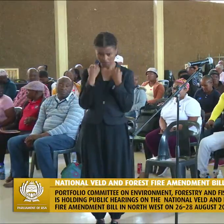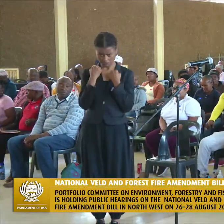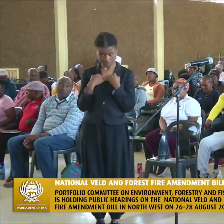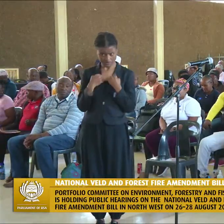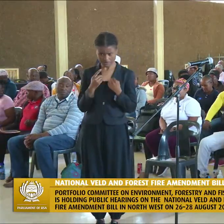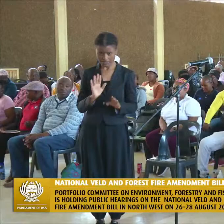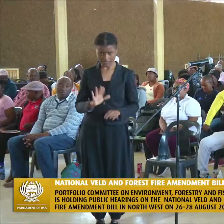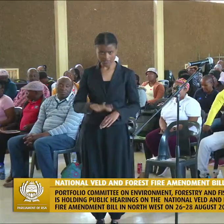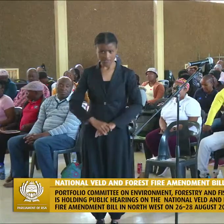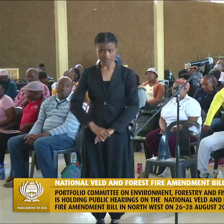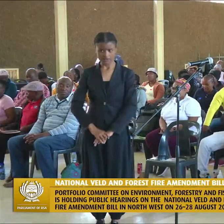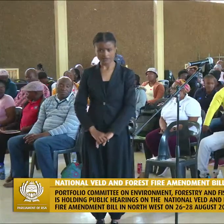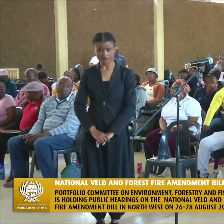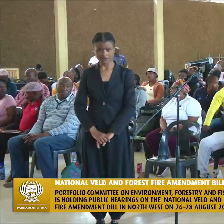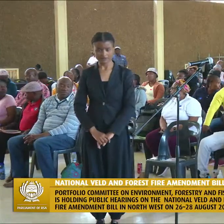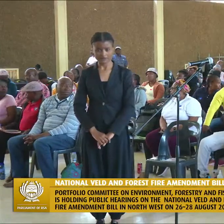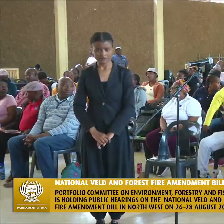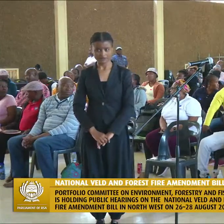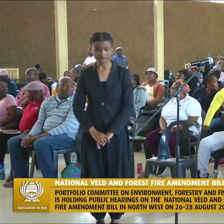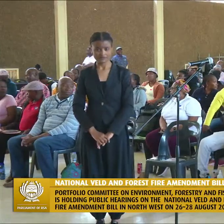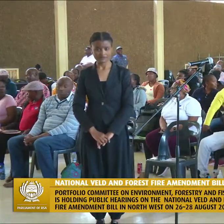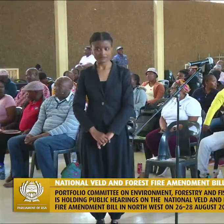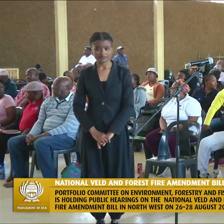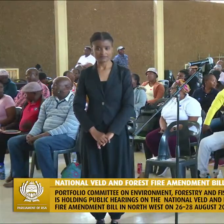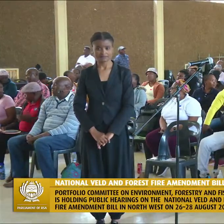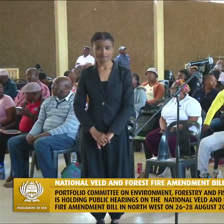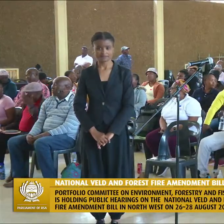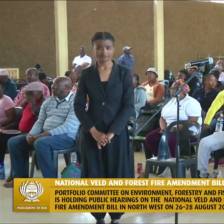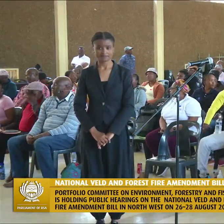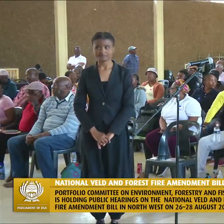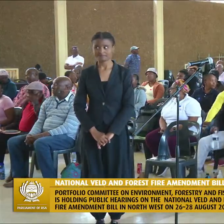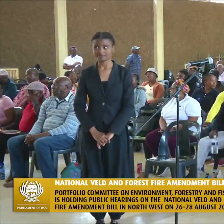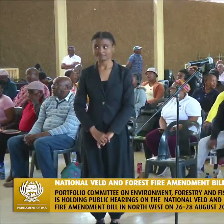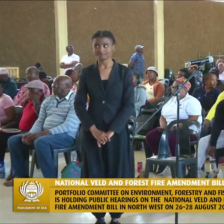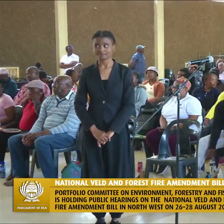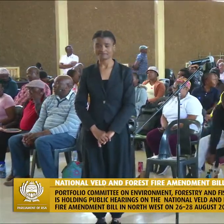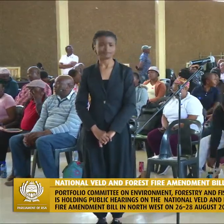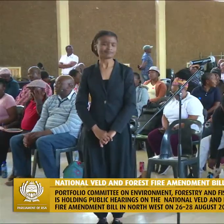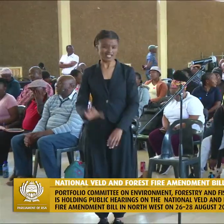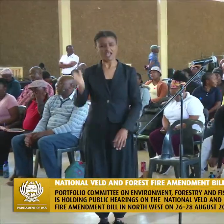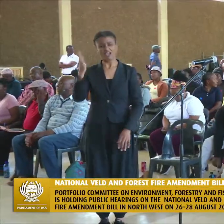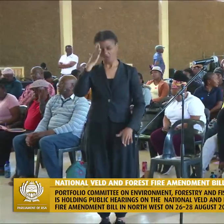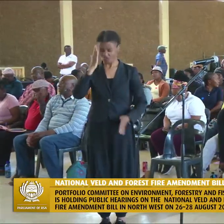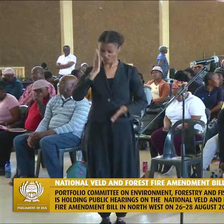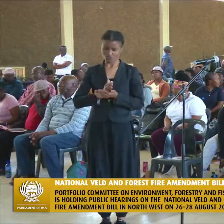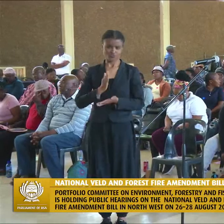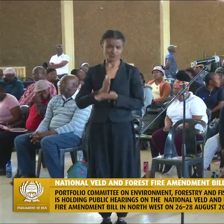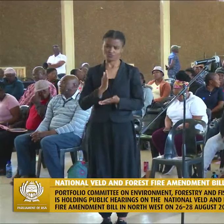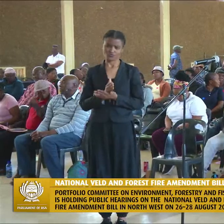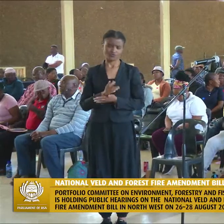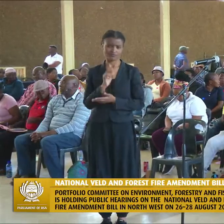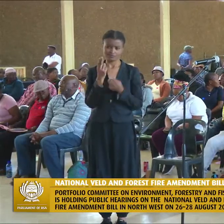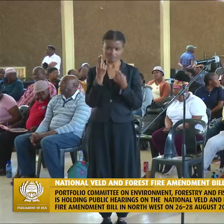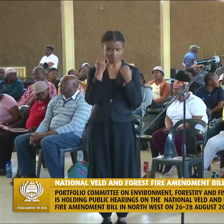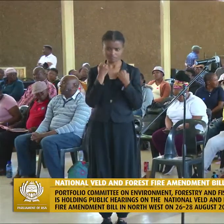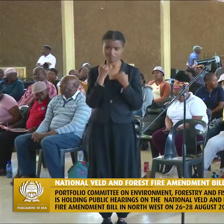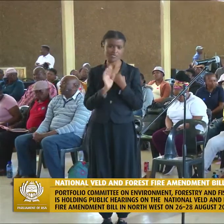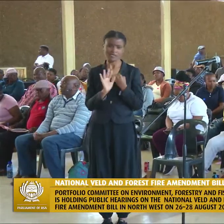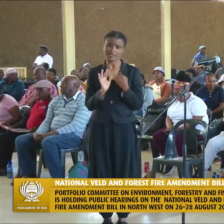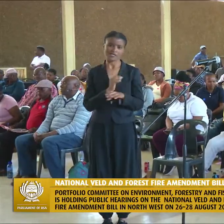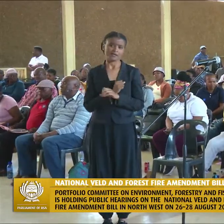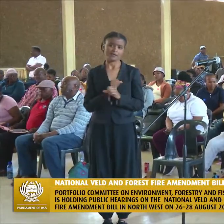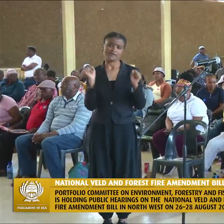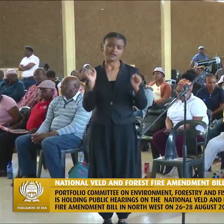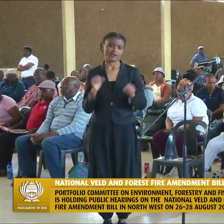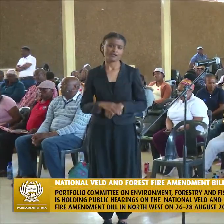disappointed i won't be disappointed from our women no i know for a fact they won't disappoint me they want who does not want